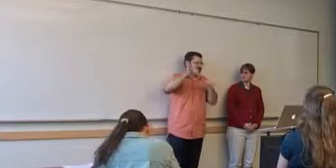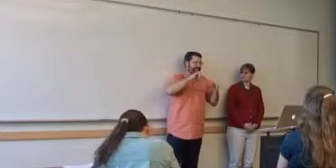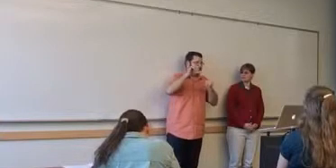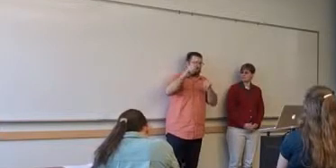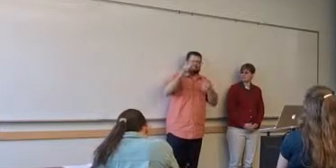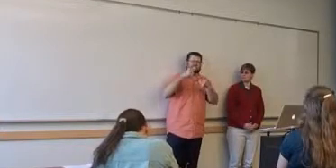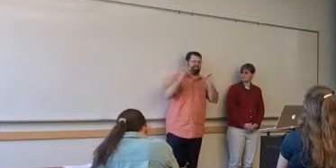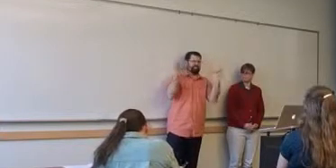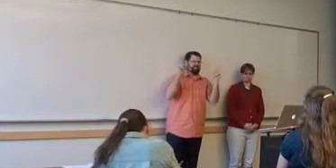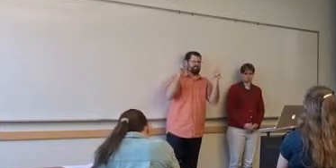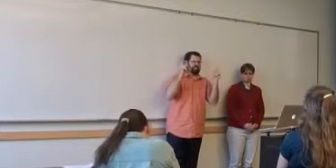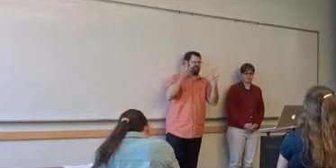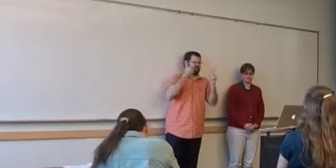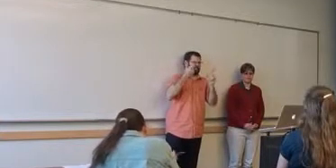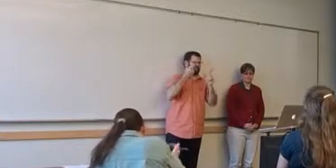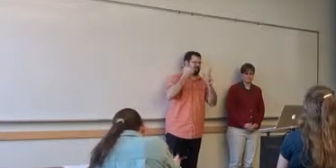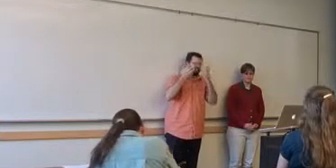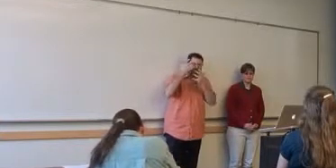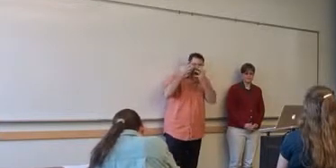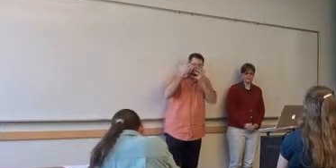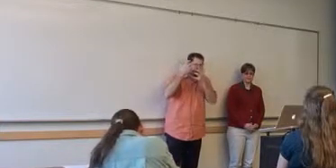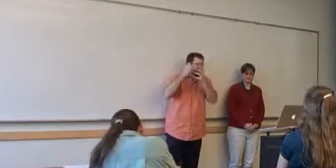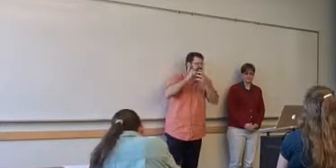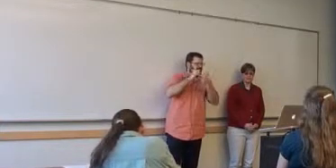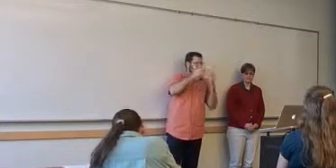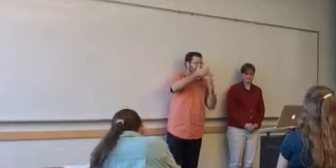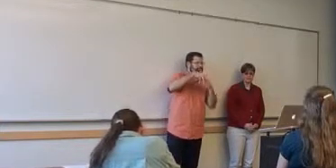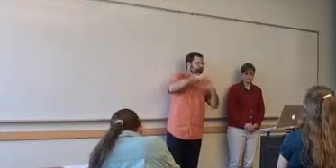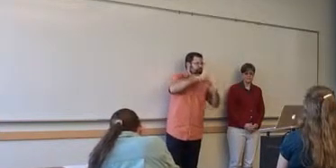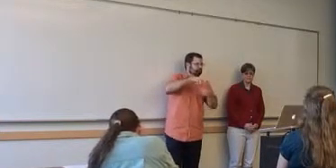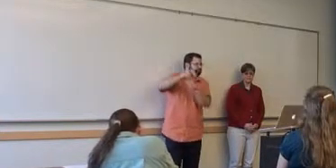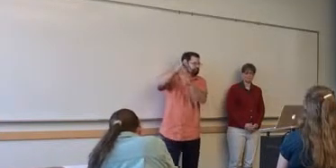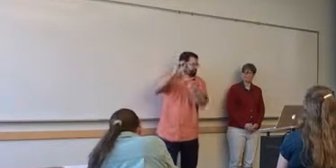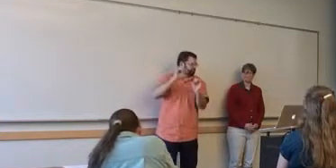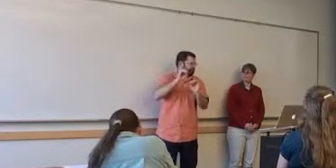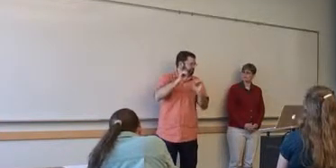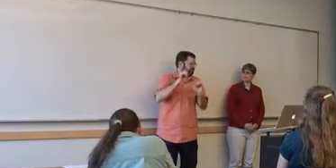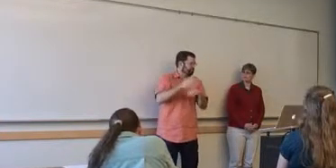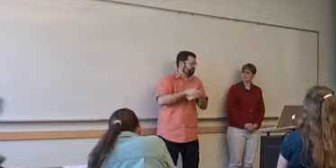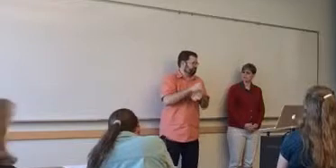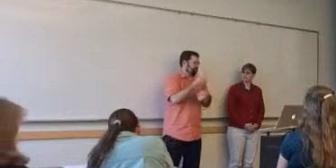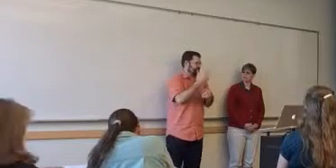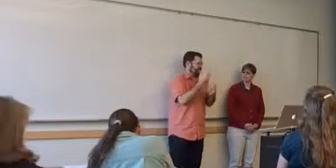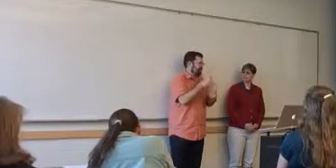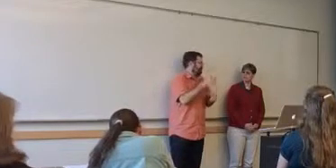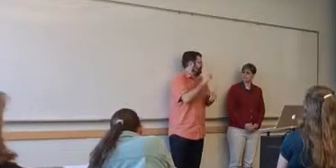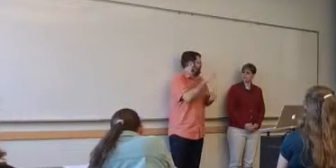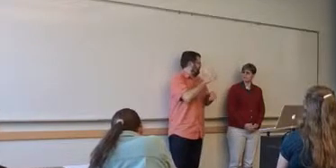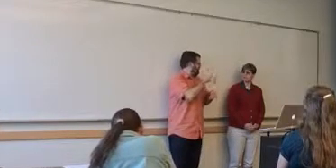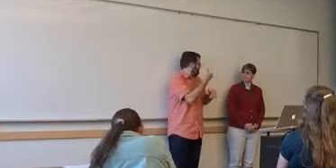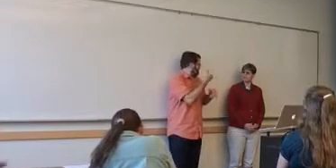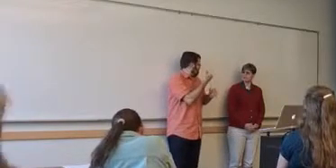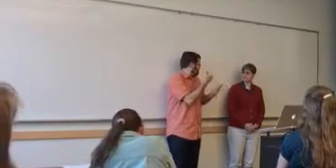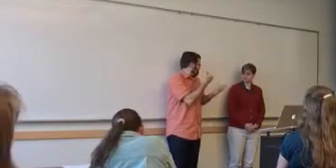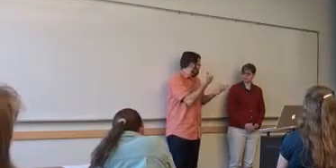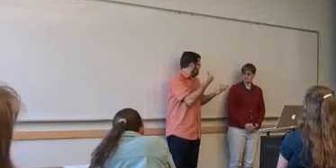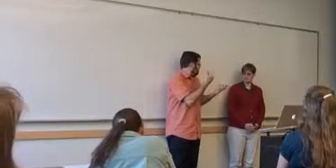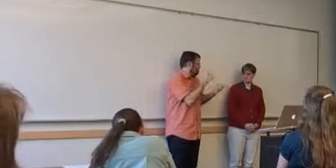might be more of the English order signing. It'll be more specific. But that might not make sense if you're really new to it and you don't have the basis